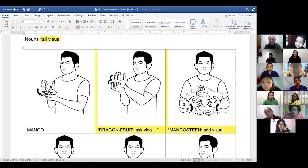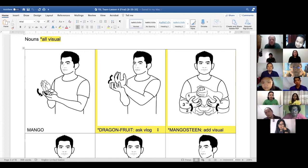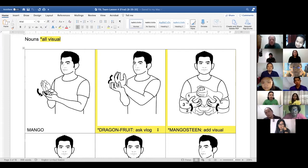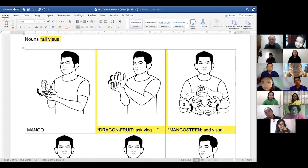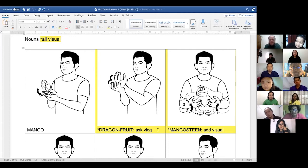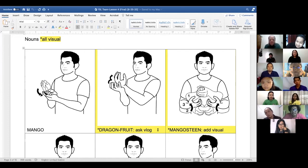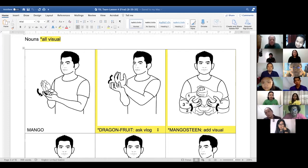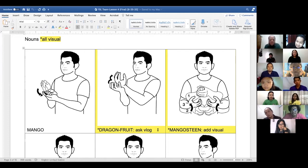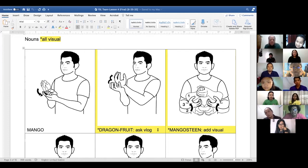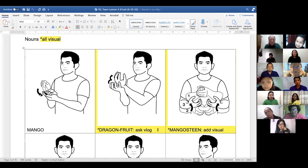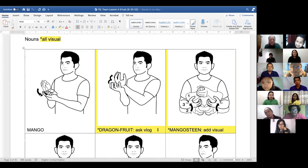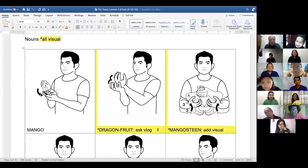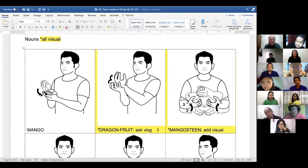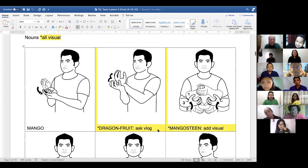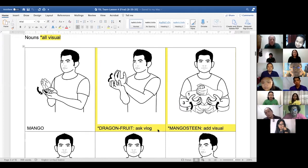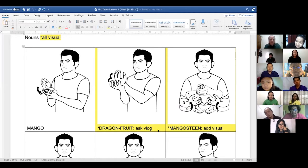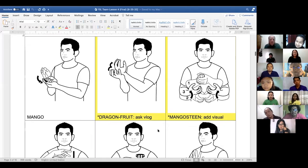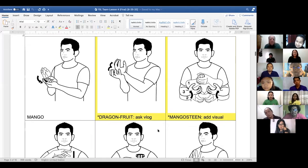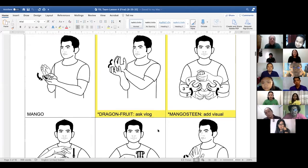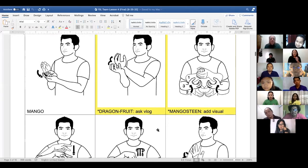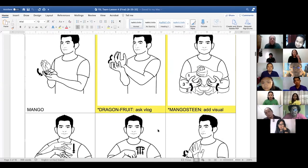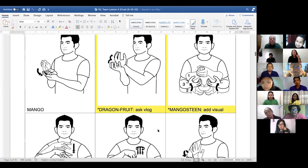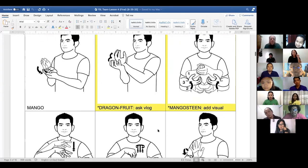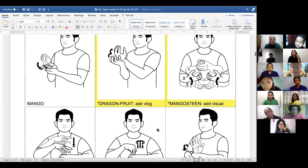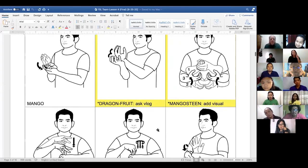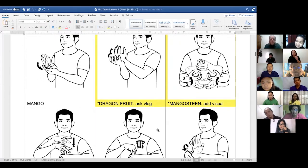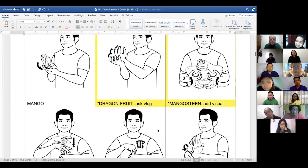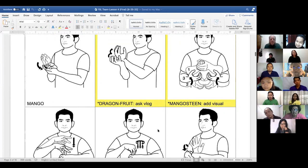Okay. Let me go through these signs